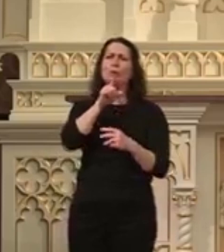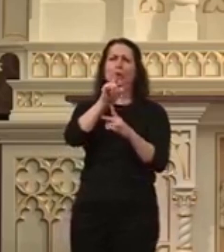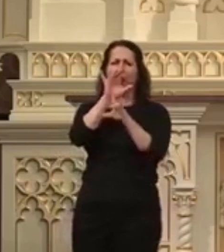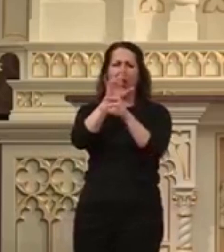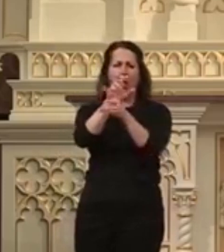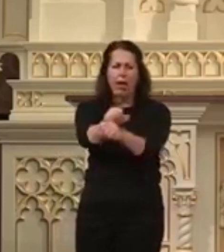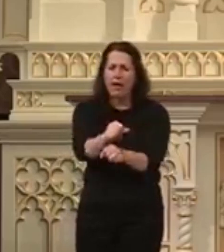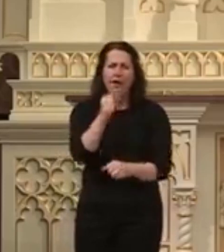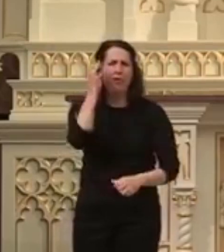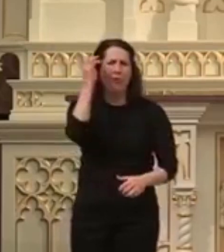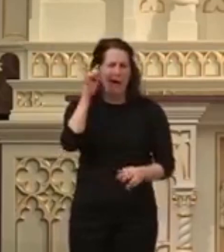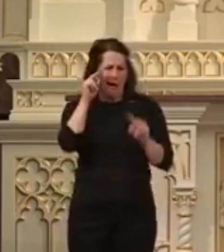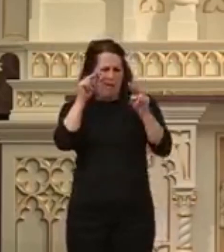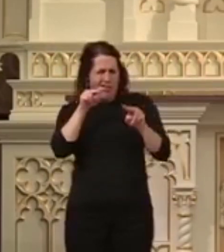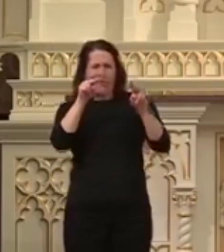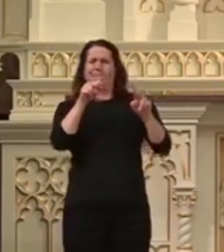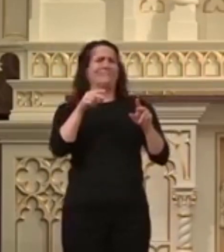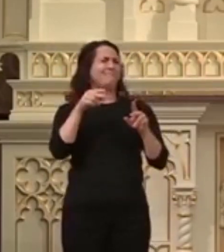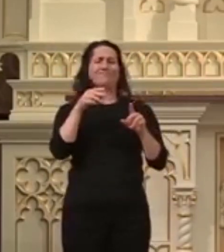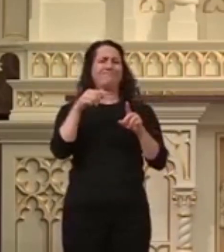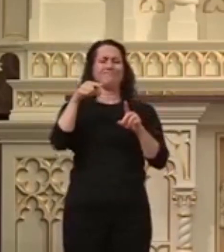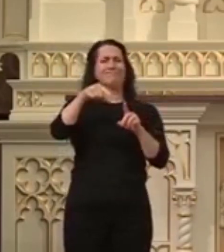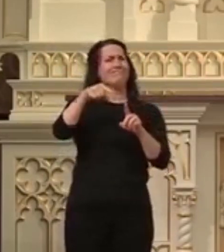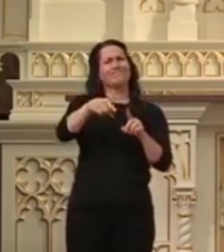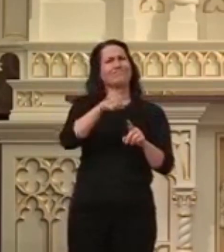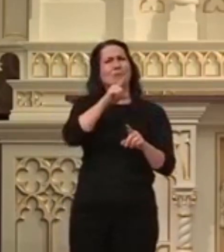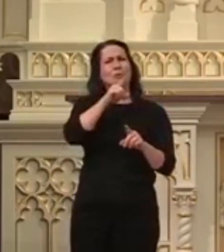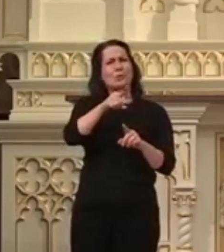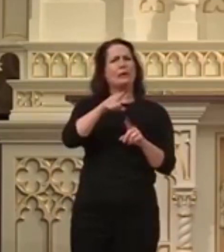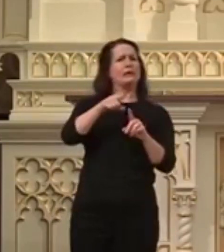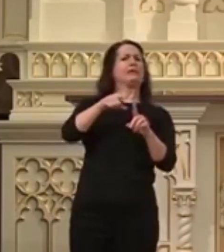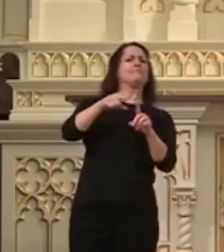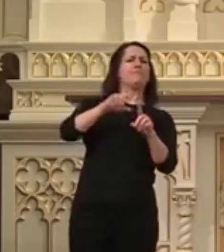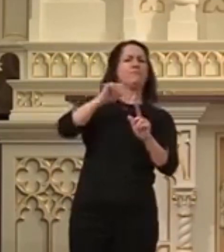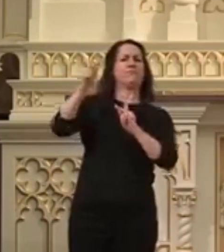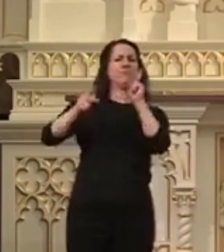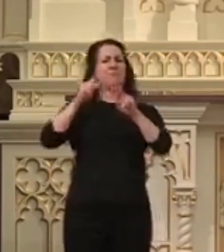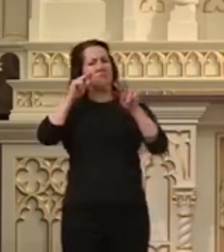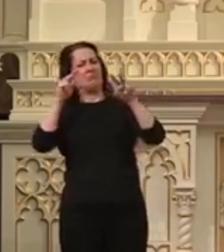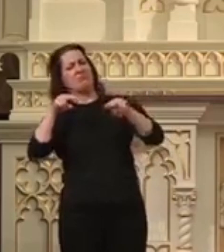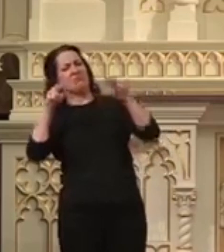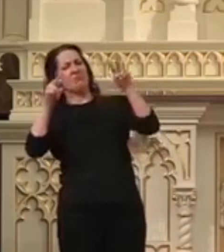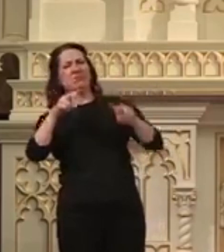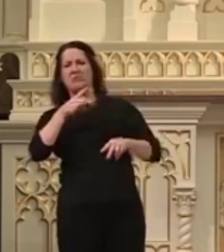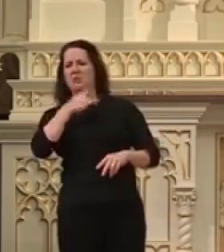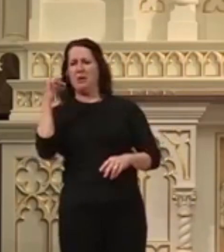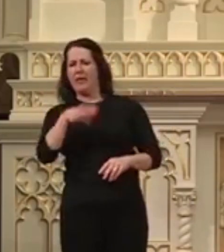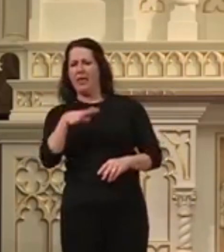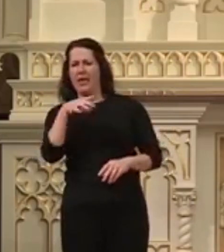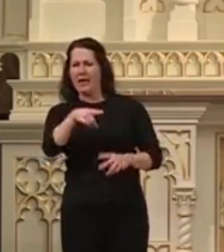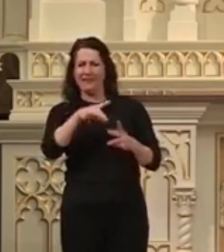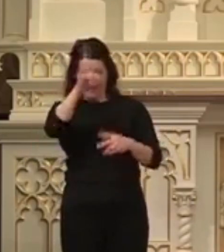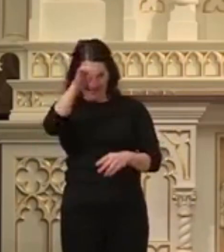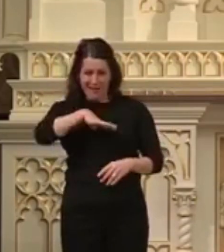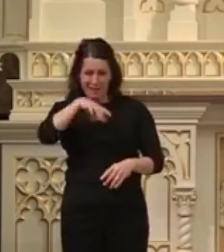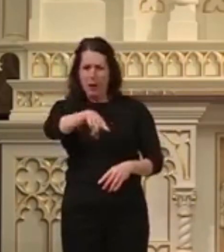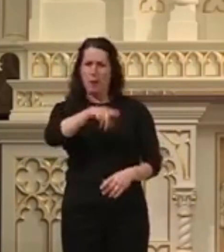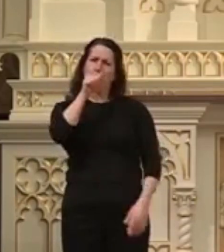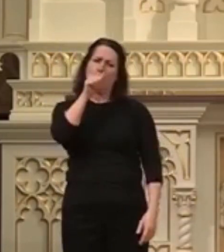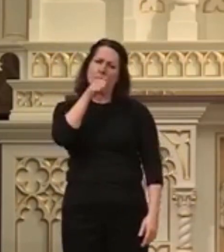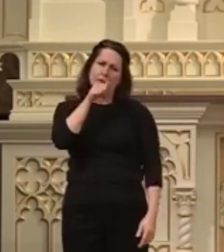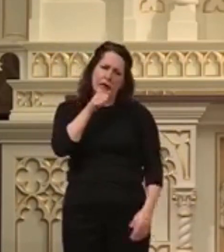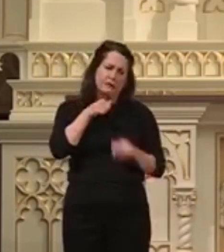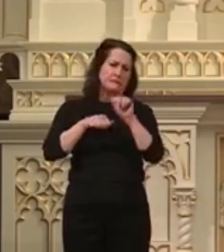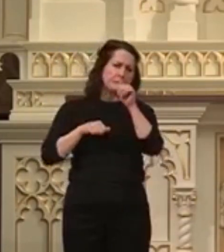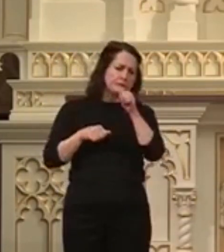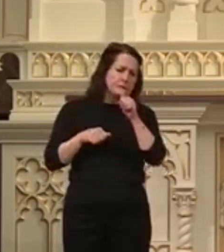him. He was spurned and avoided by people, a man of suffering,